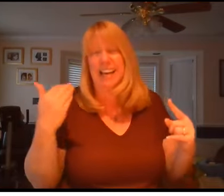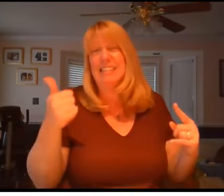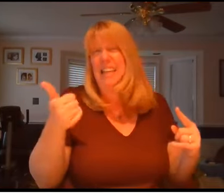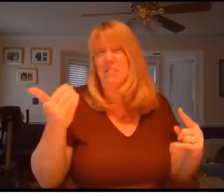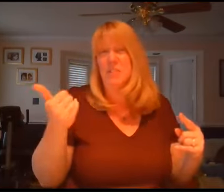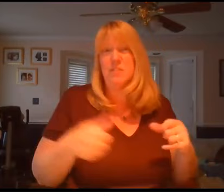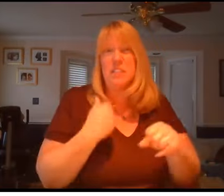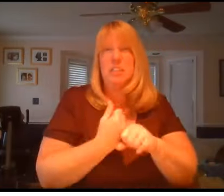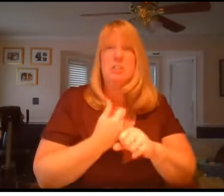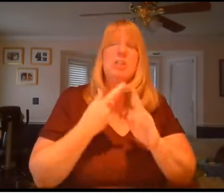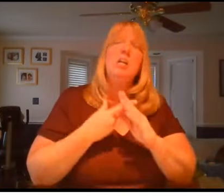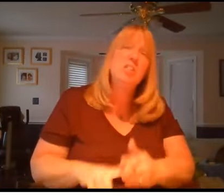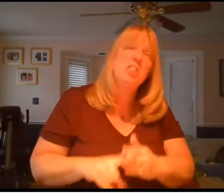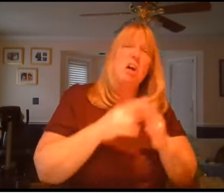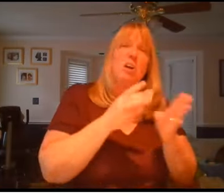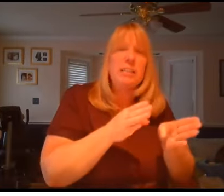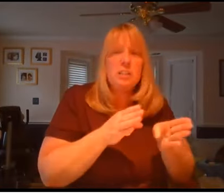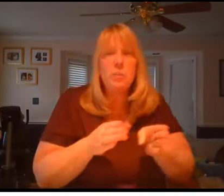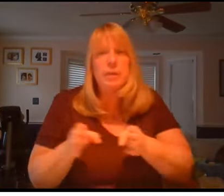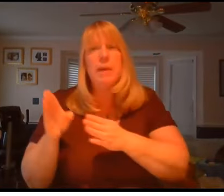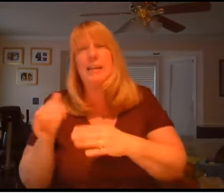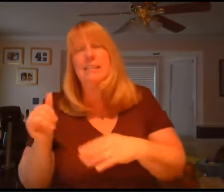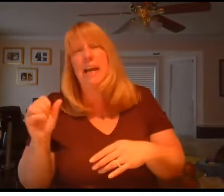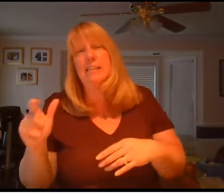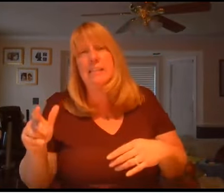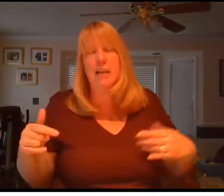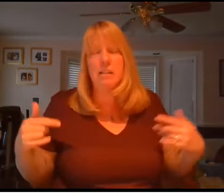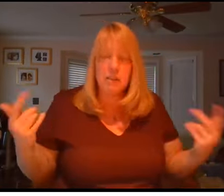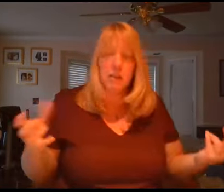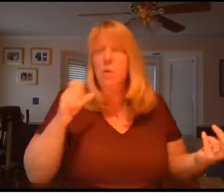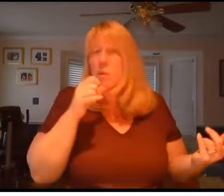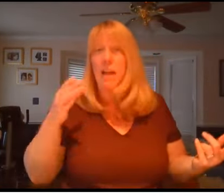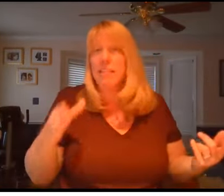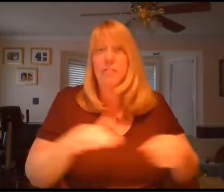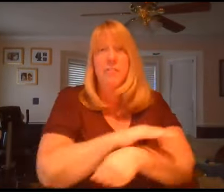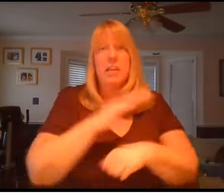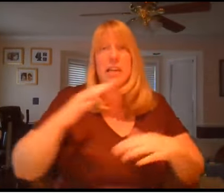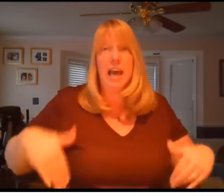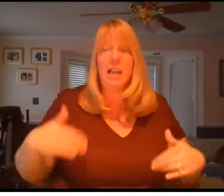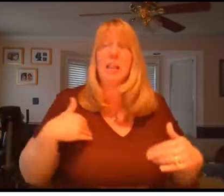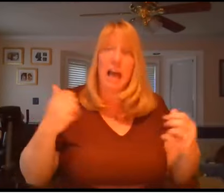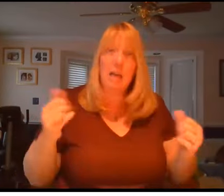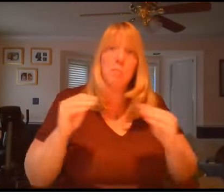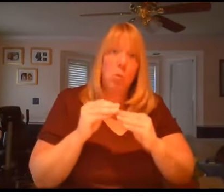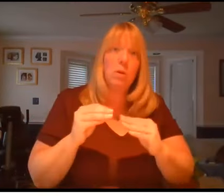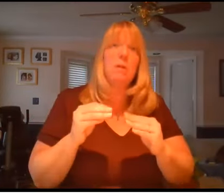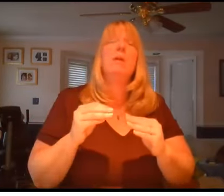finally, in the past 10-15 years, they started moving more towards ASL. It's not